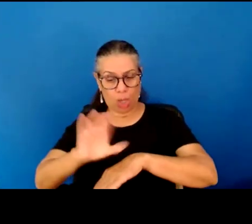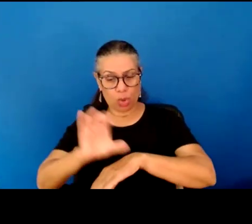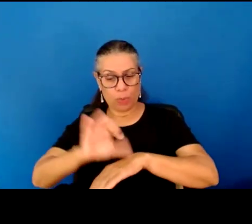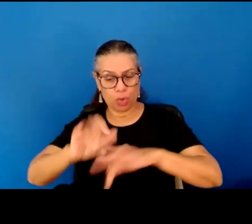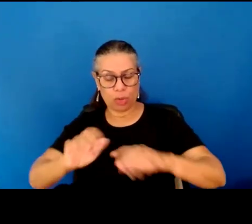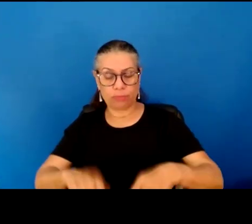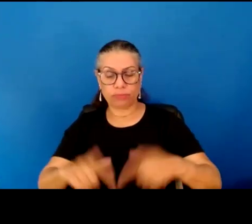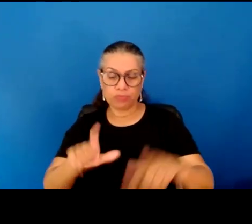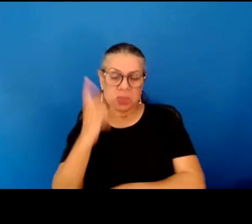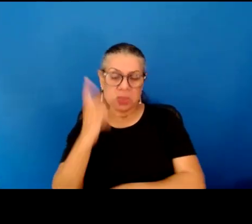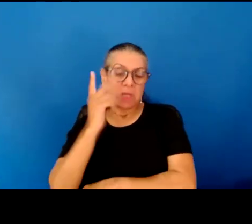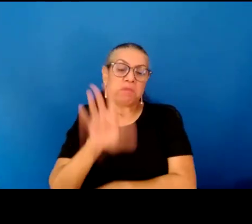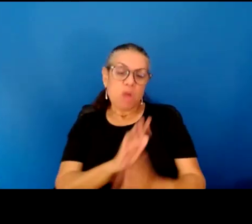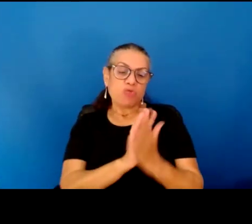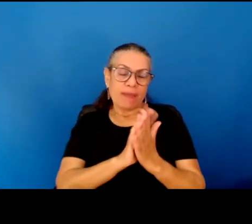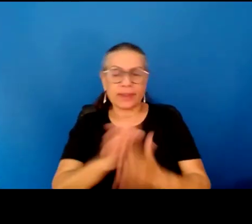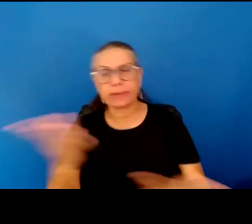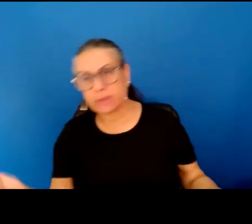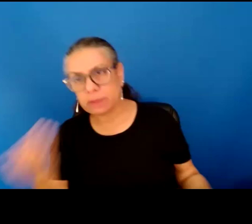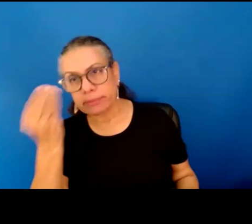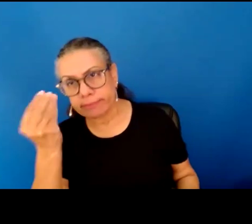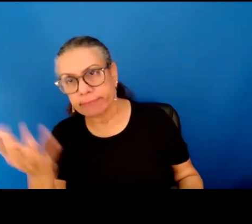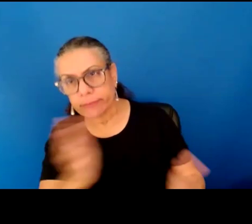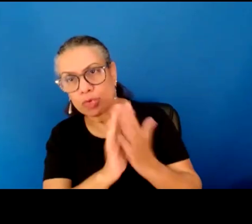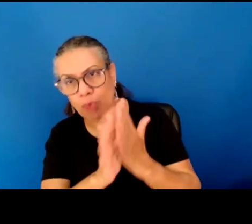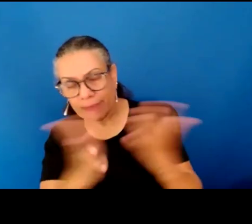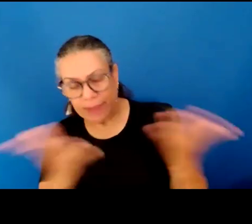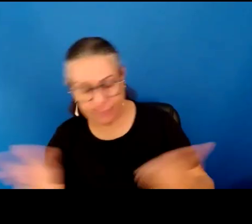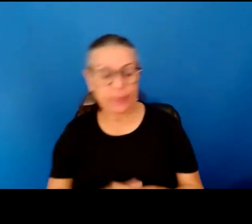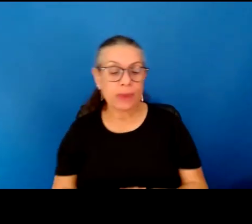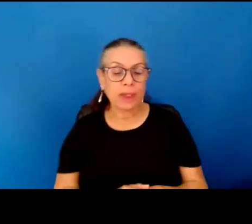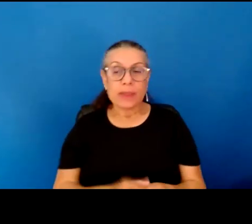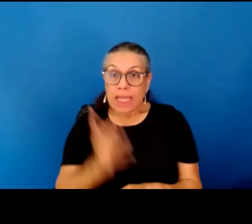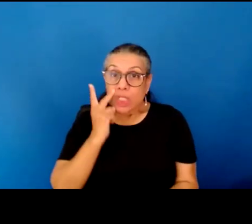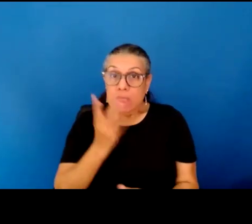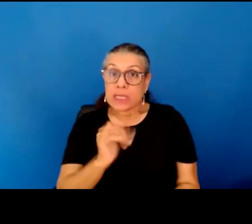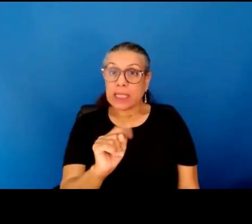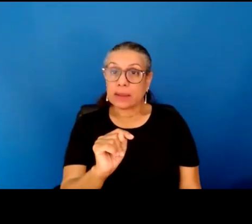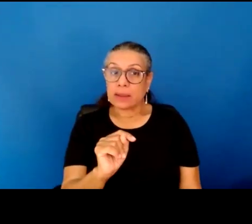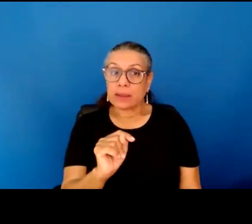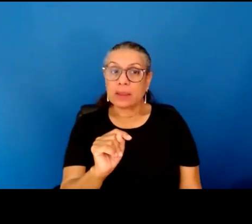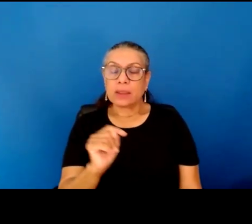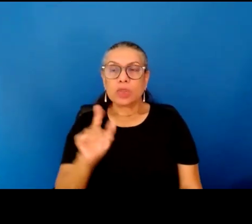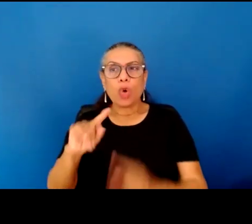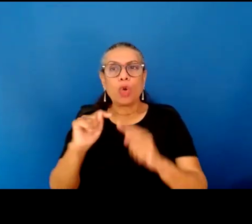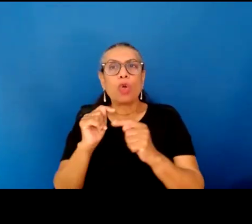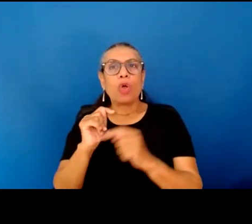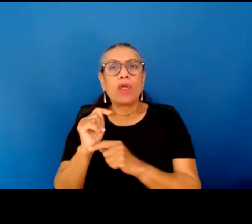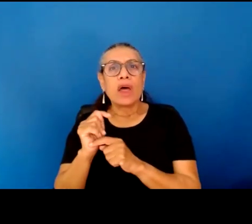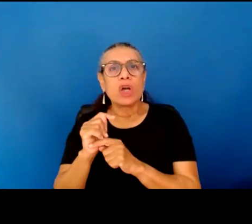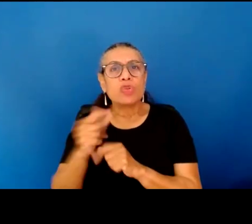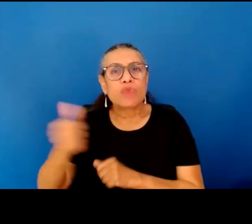was sitting in traffic, of course, Boston traffic. So the work that the transportation team has done